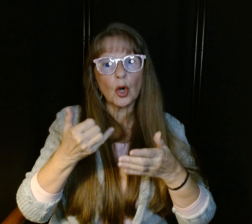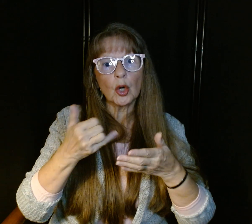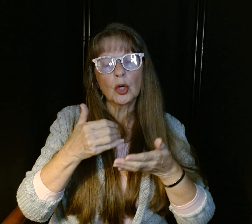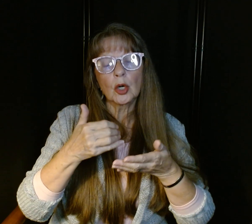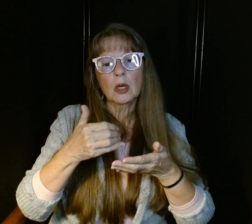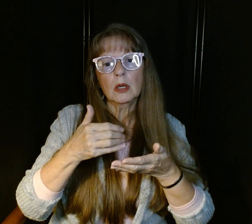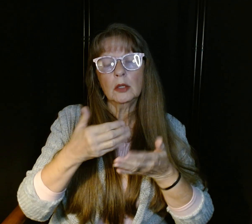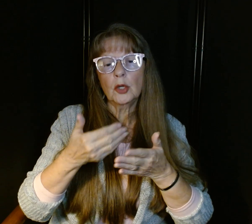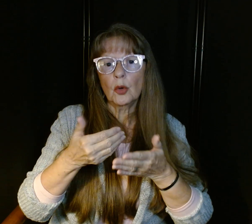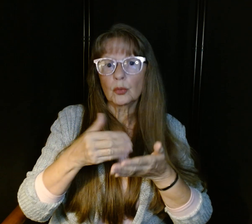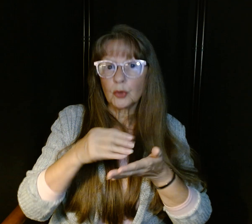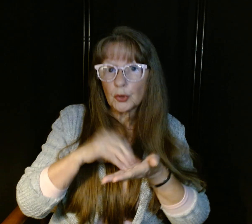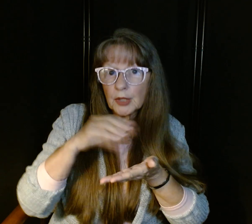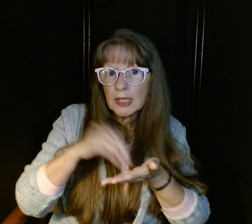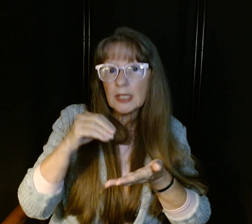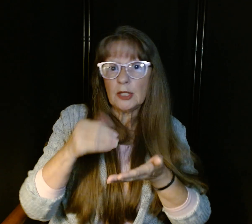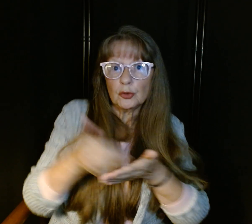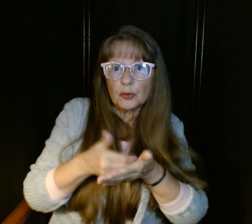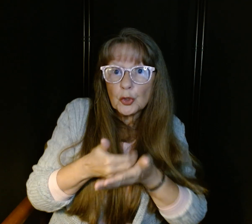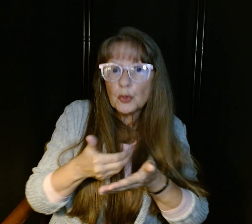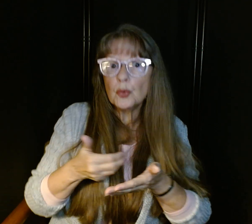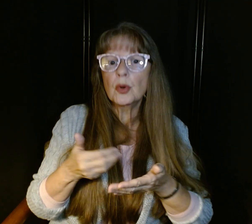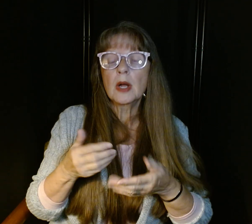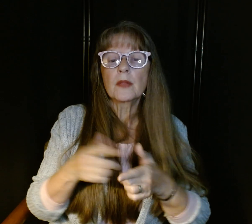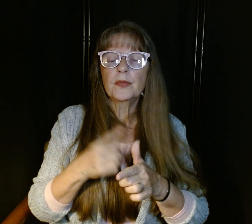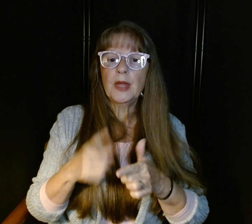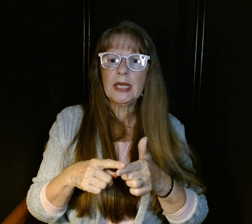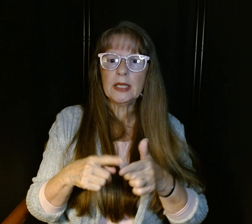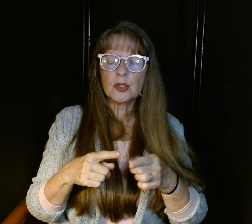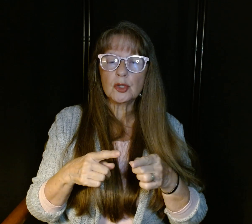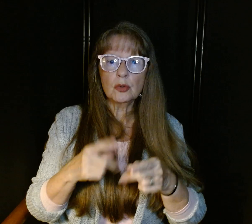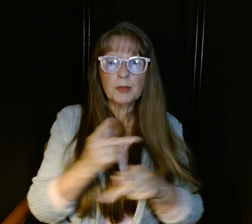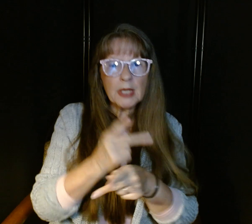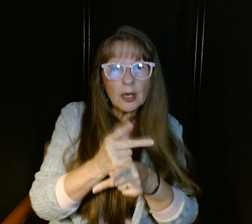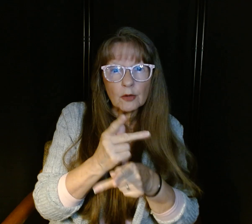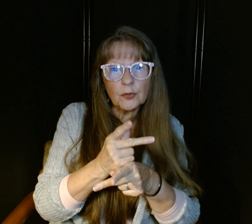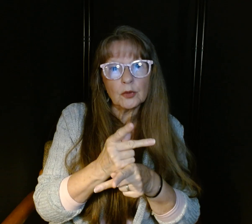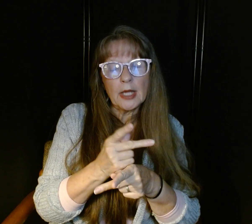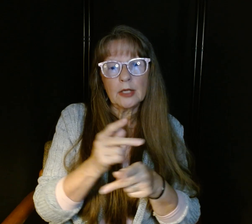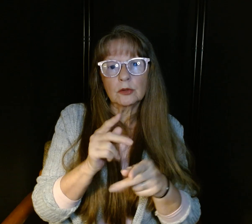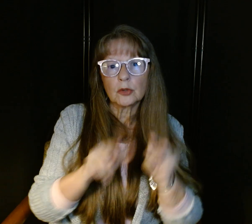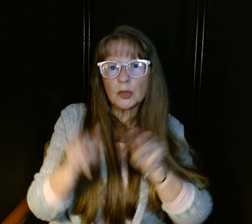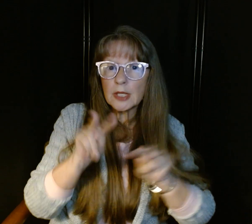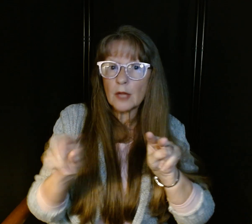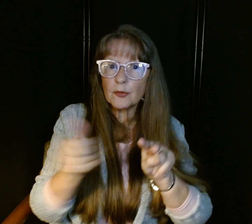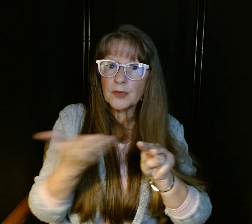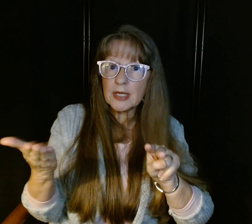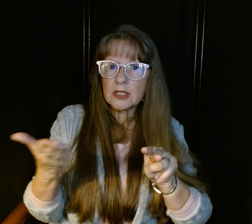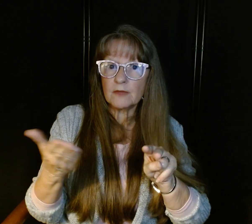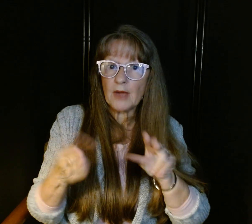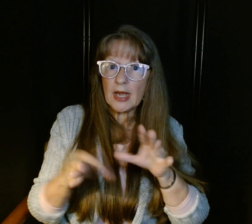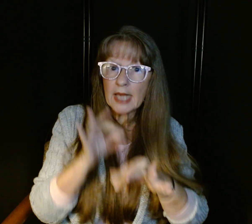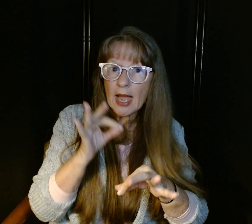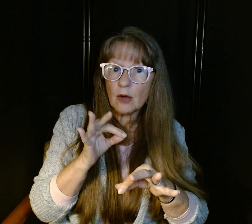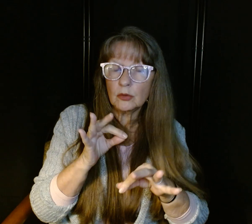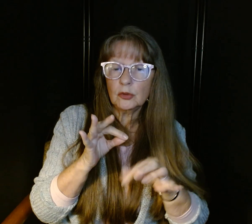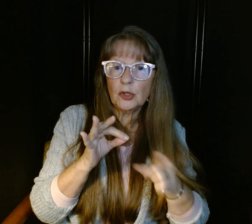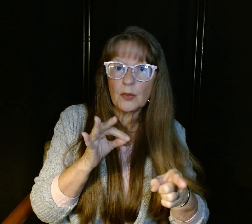are, learning and you're new, then to be careful and look at other things to find out, is that